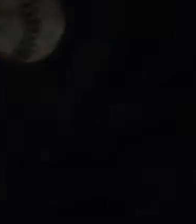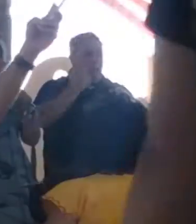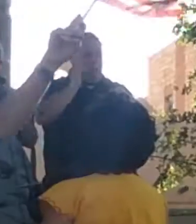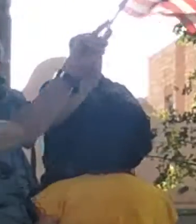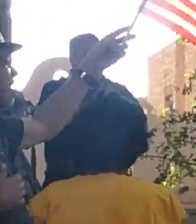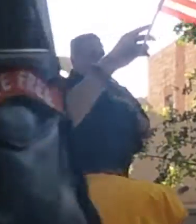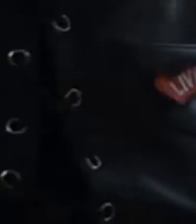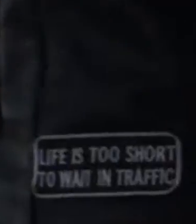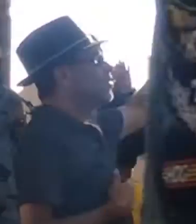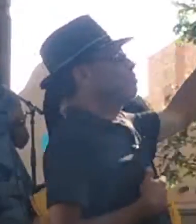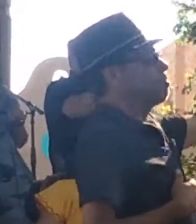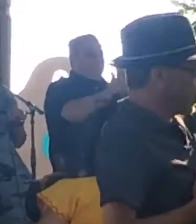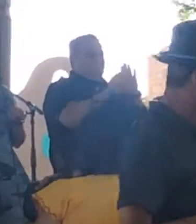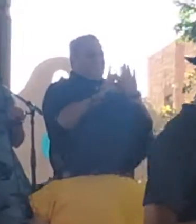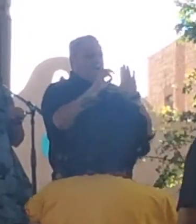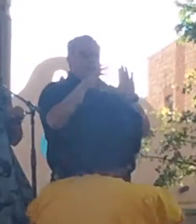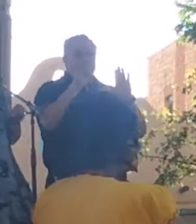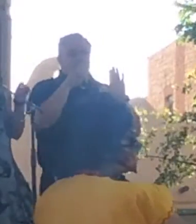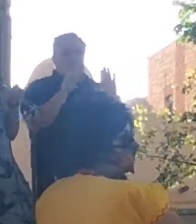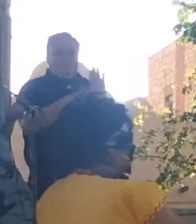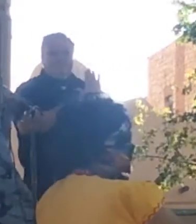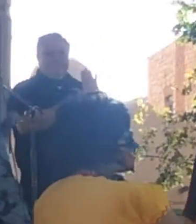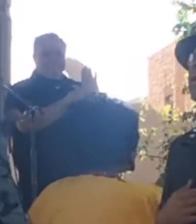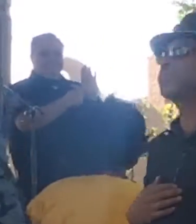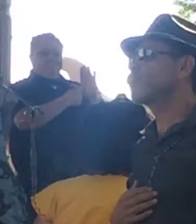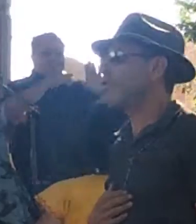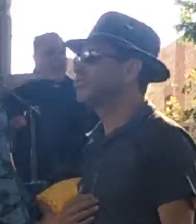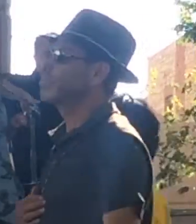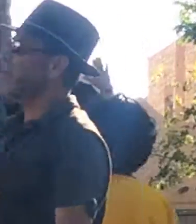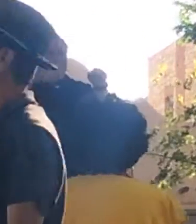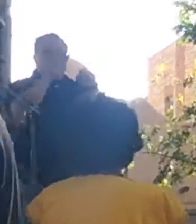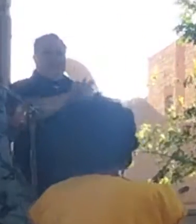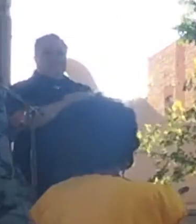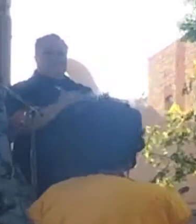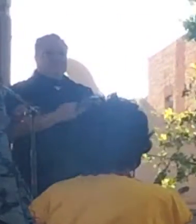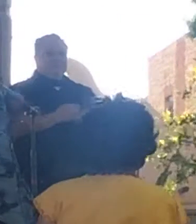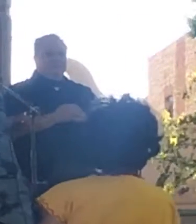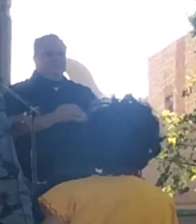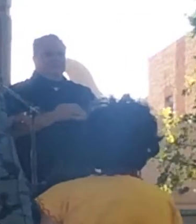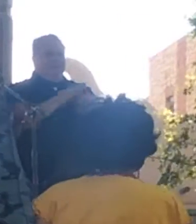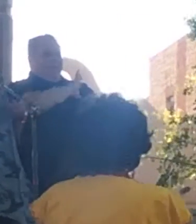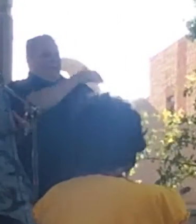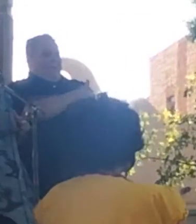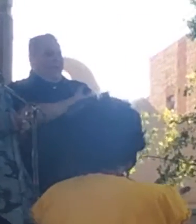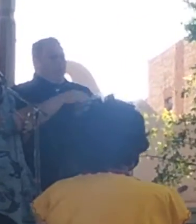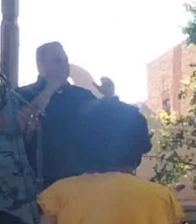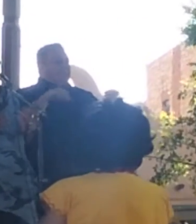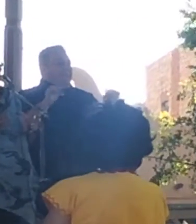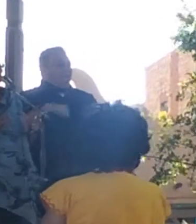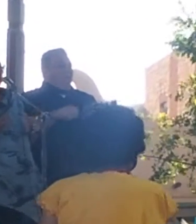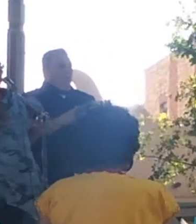in the Declaration. We haven't yet fulfilled the power and